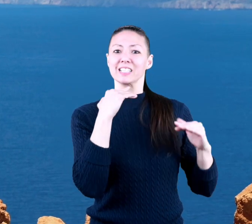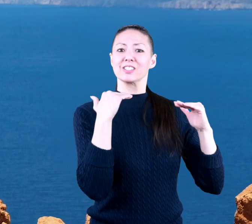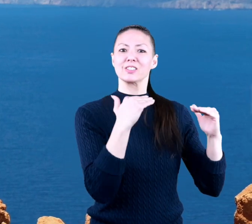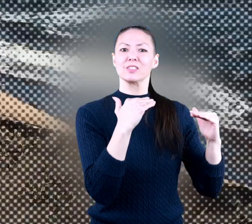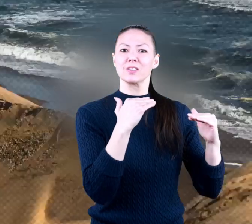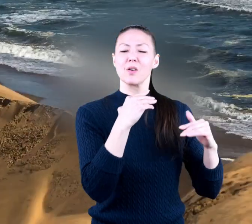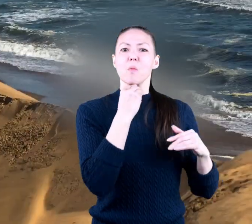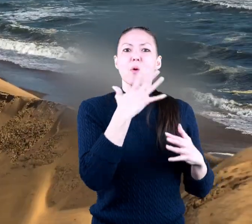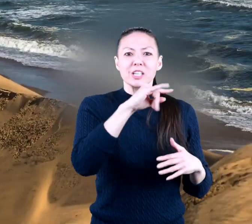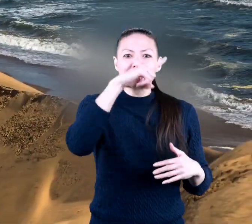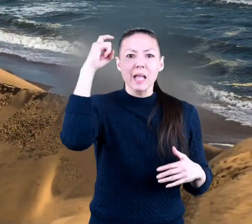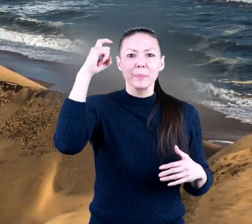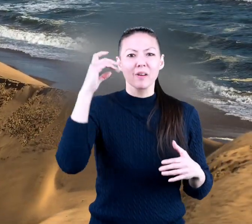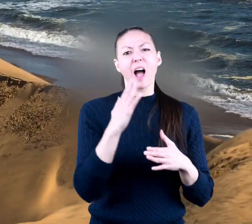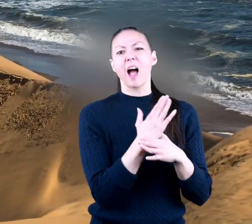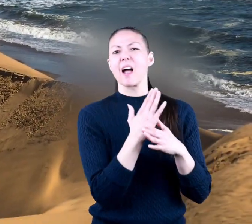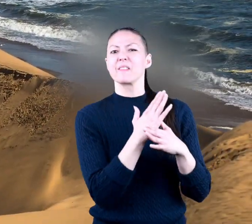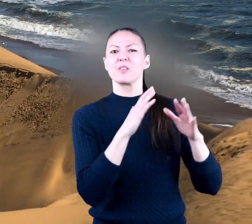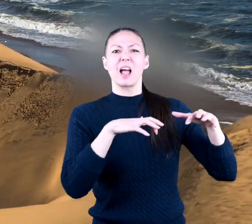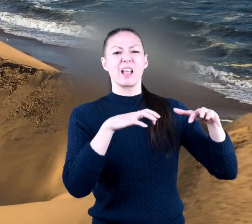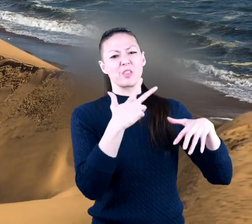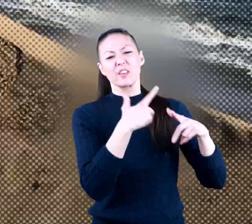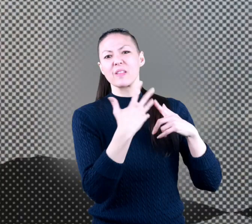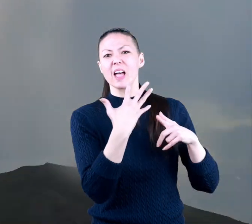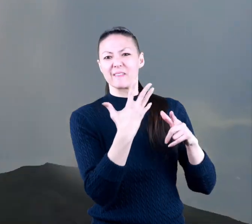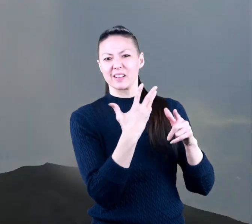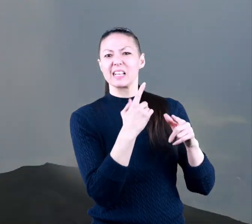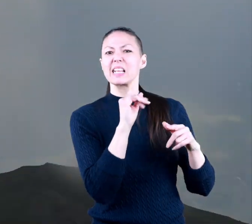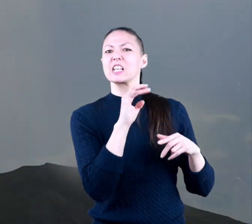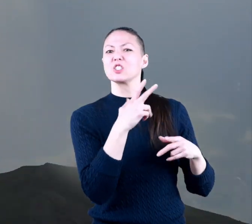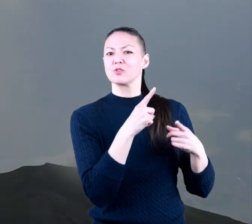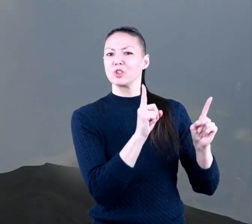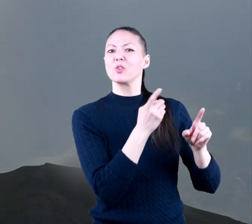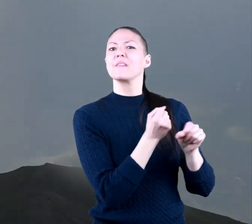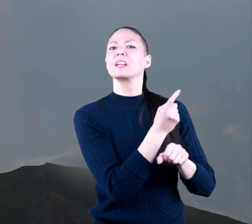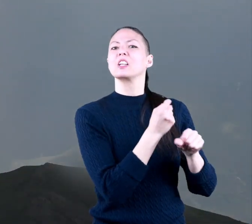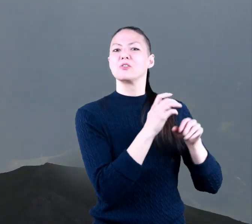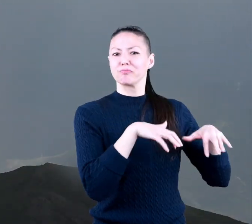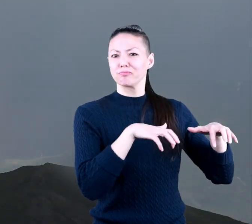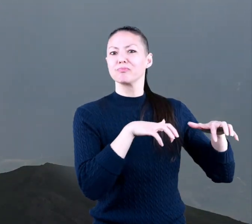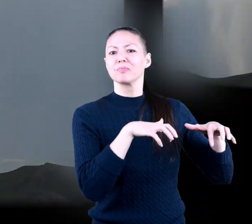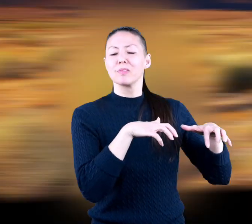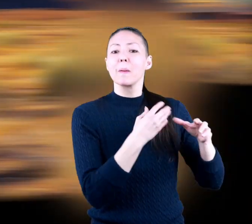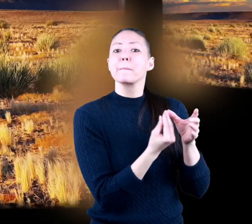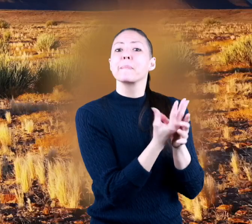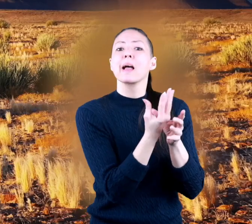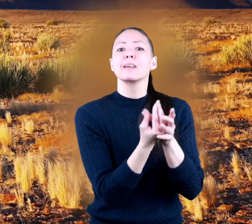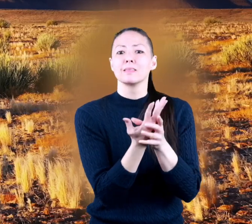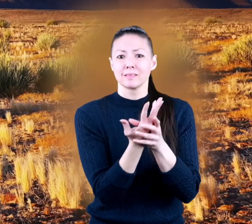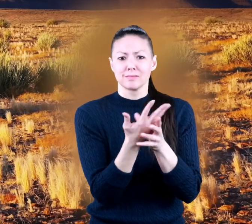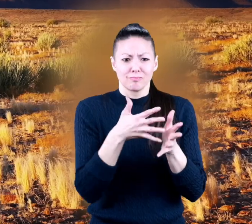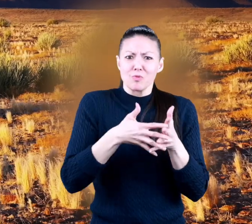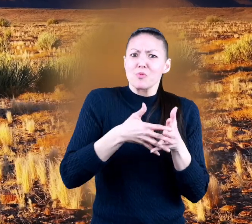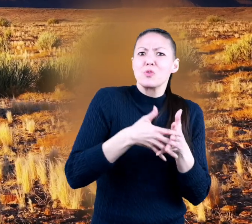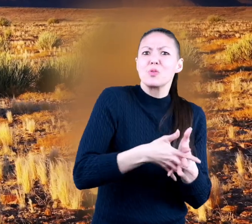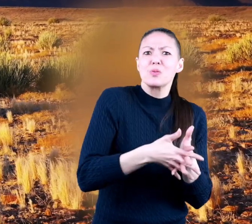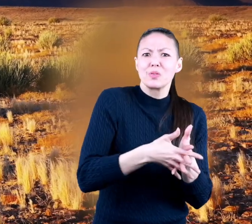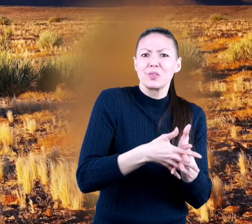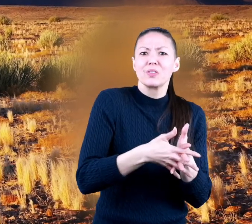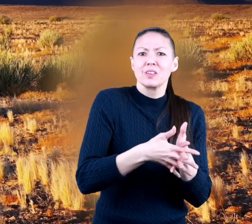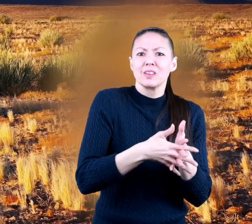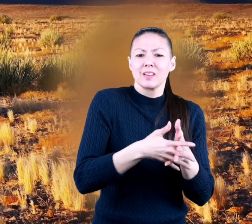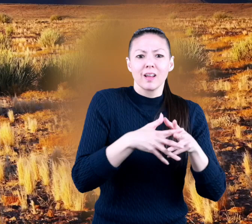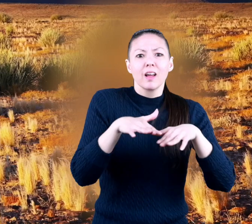warm summers, and they average about 3 to 5 inches of rain per year. Plants have extensive root